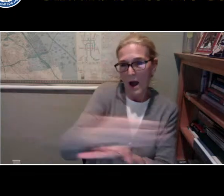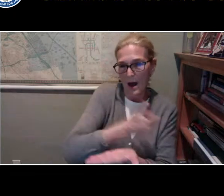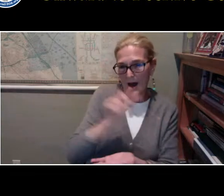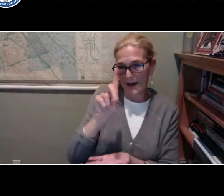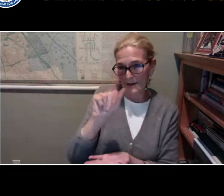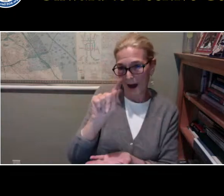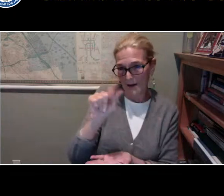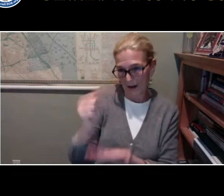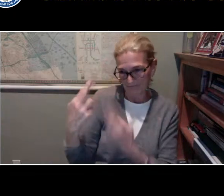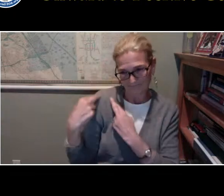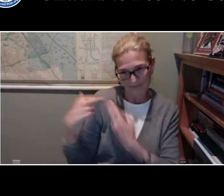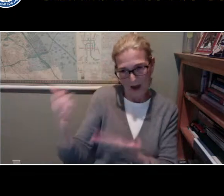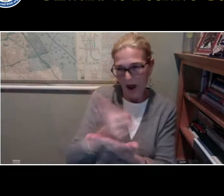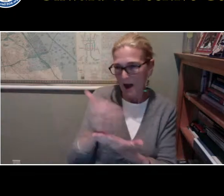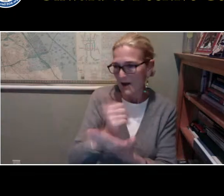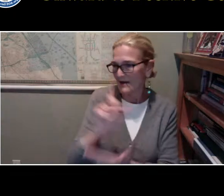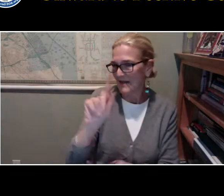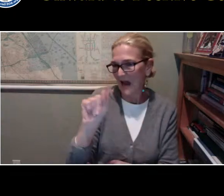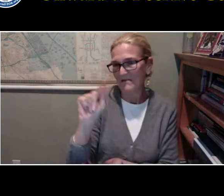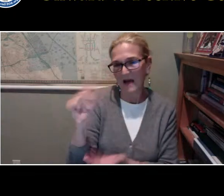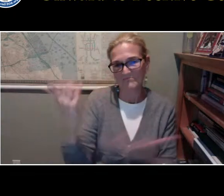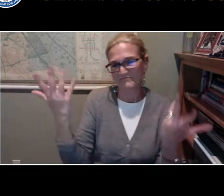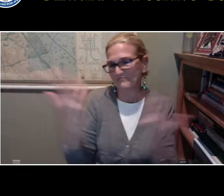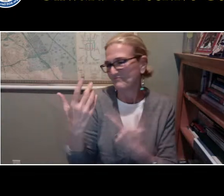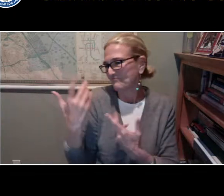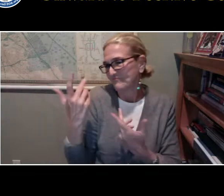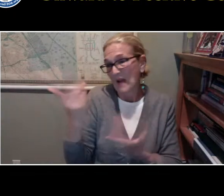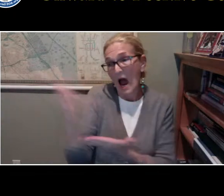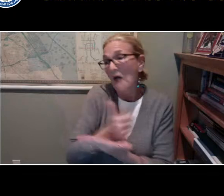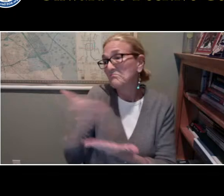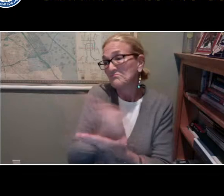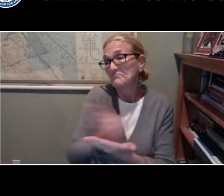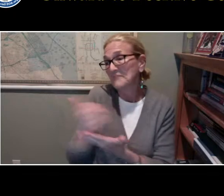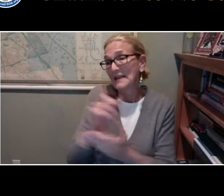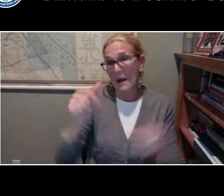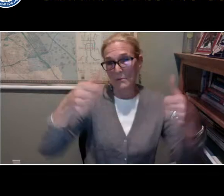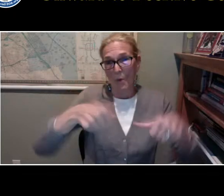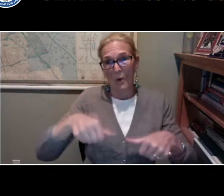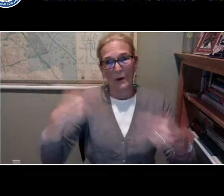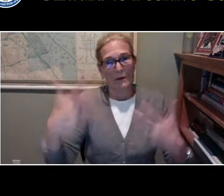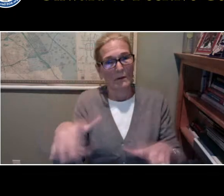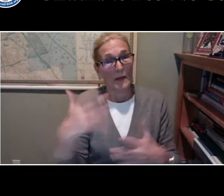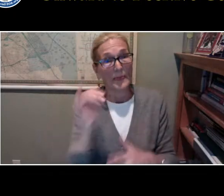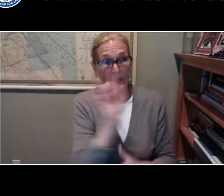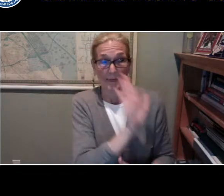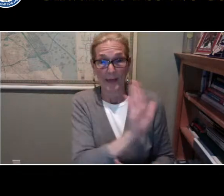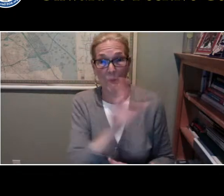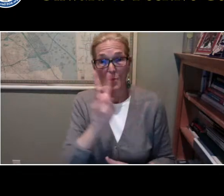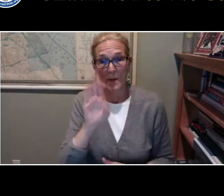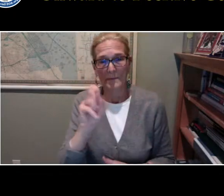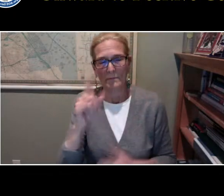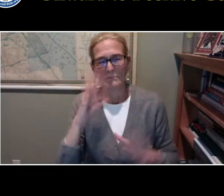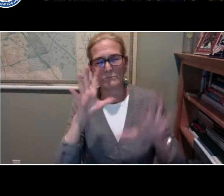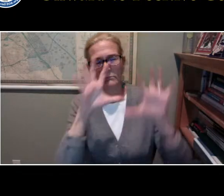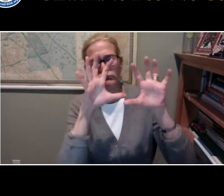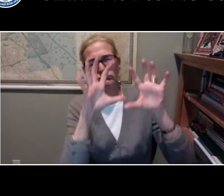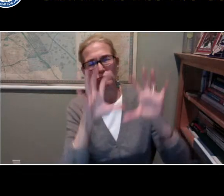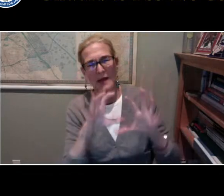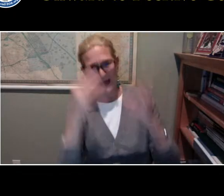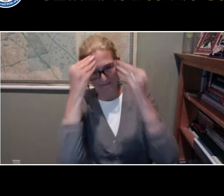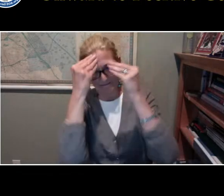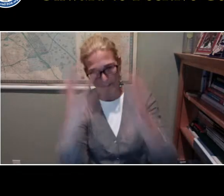split. There's the centers that are responsible for collecting data. the Center for the Disease